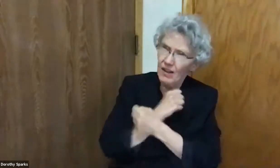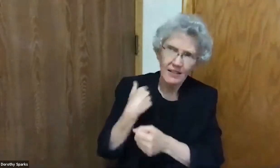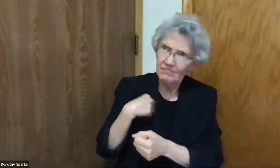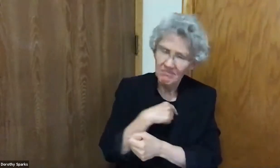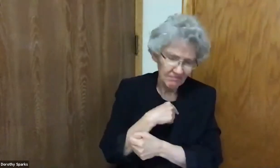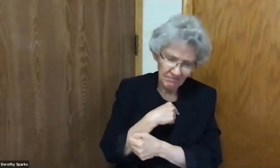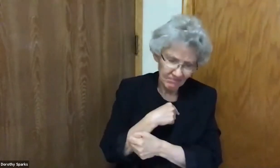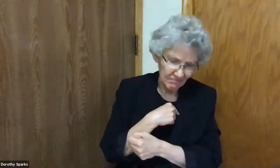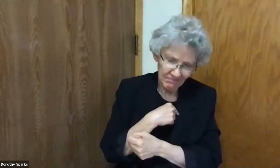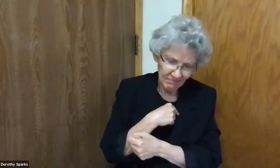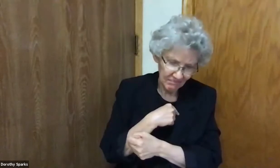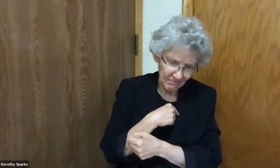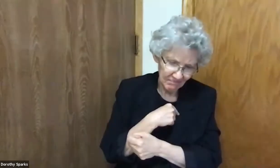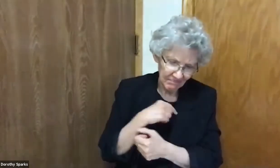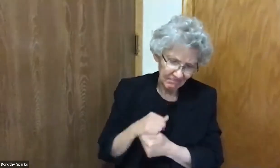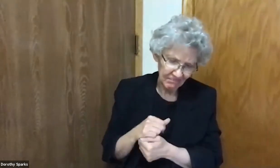love us.